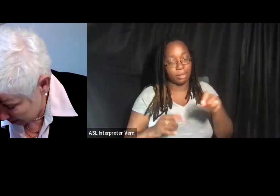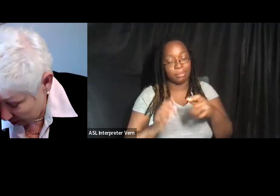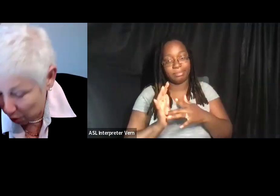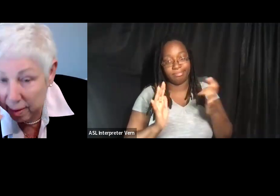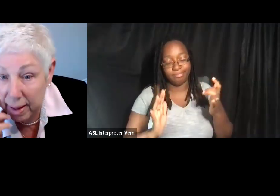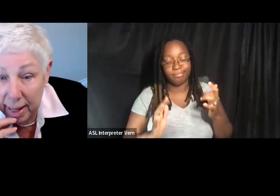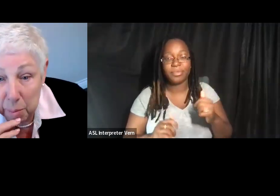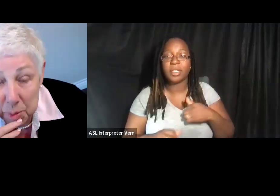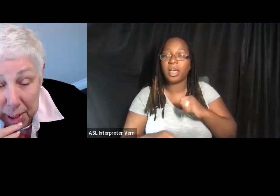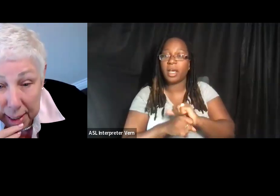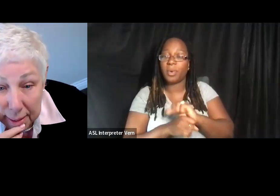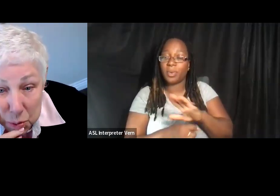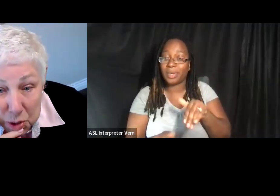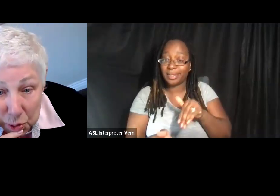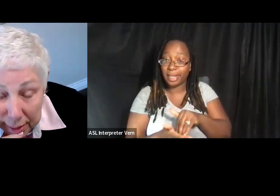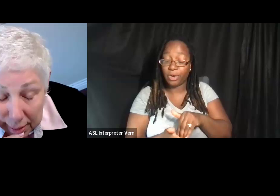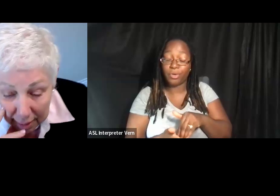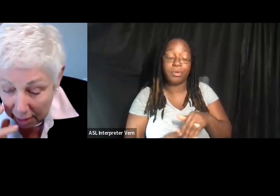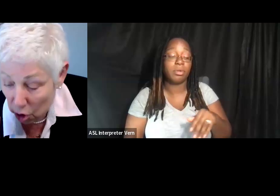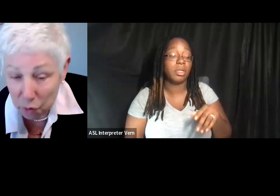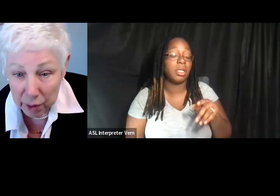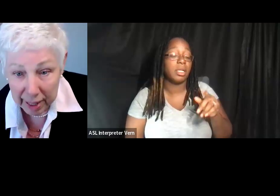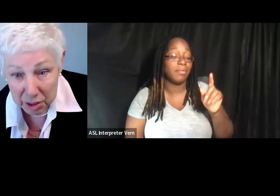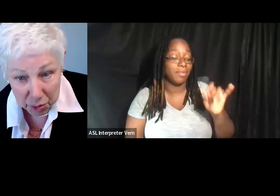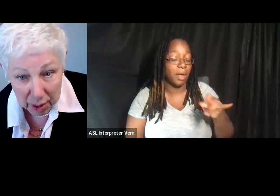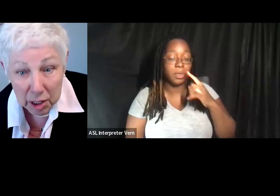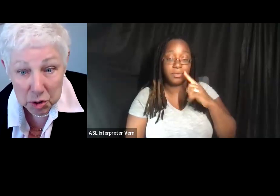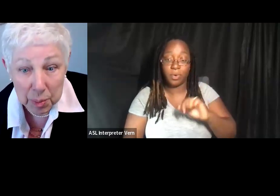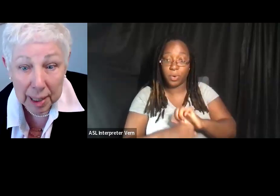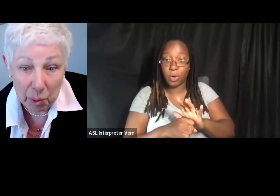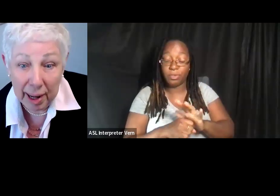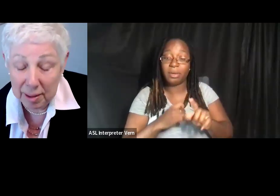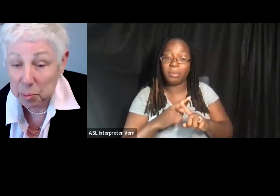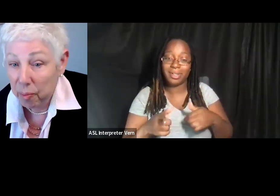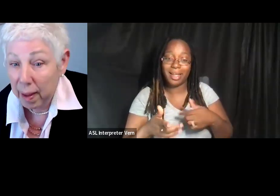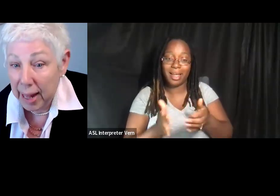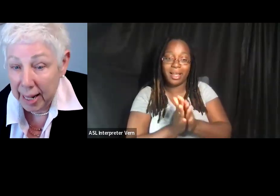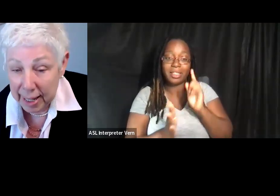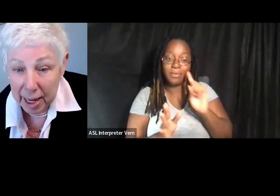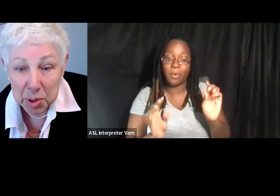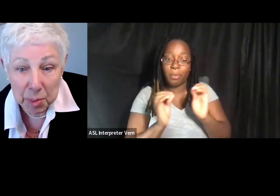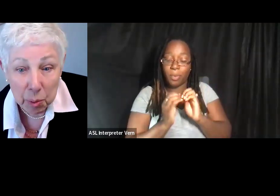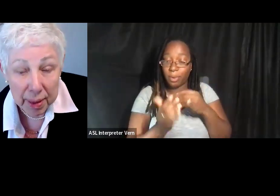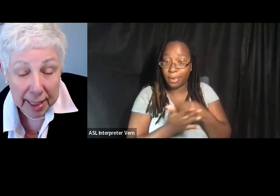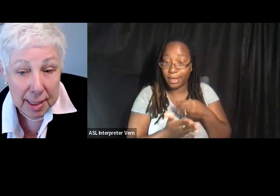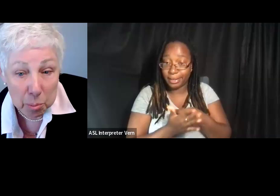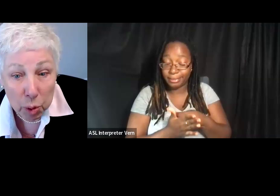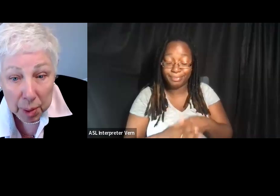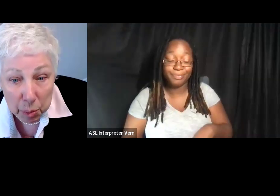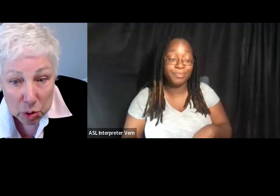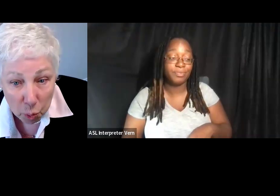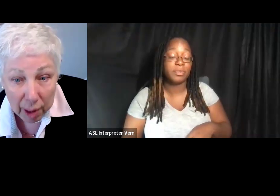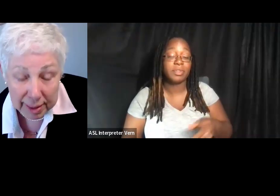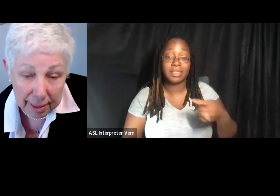worked with the center and they came to me, this was during COVID, extra money, right? And they came to me with things that